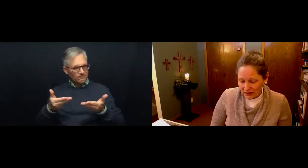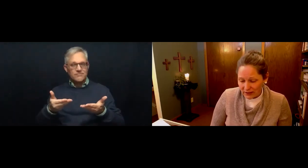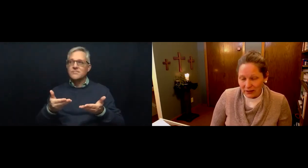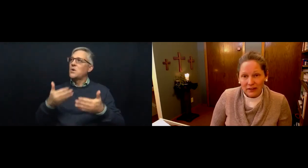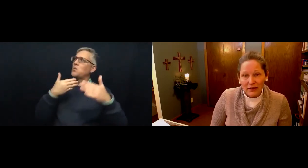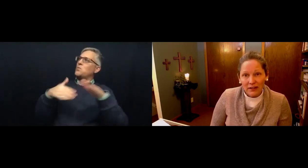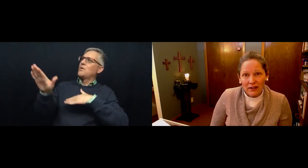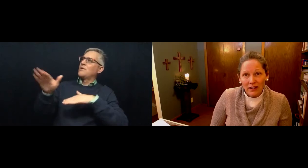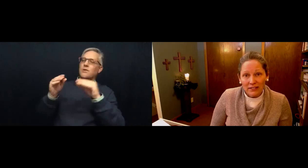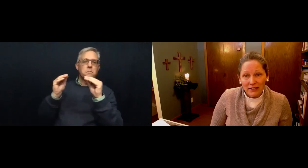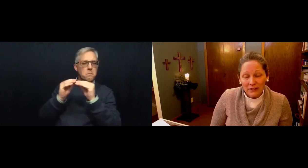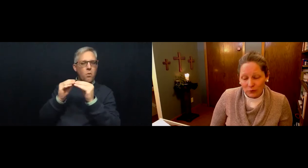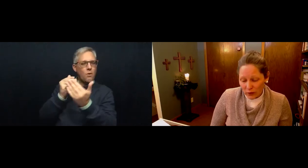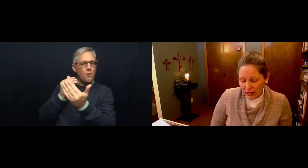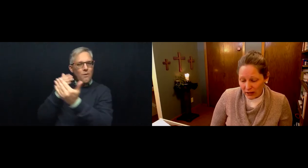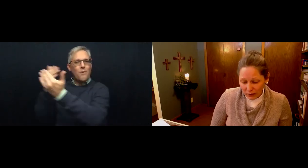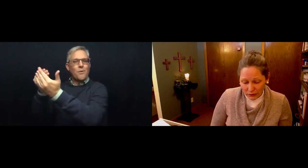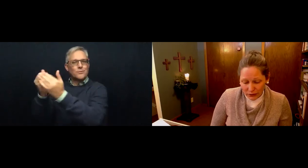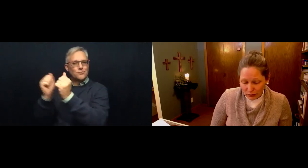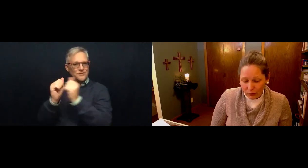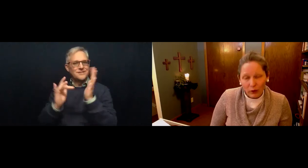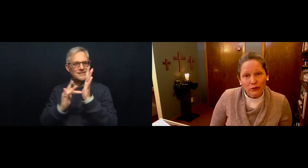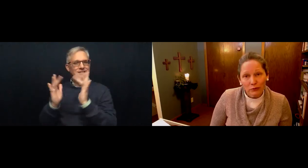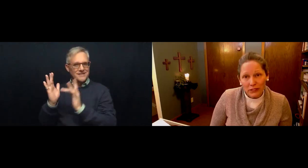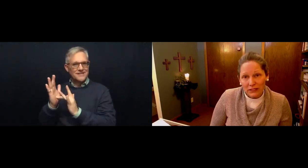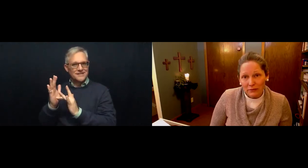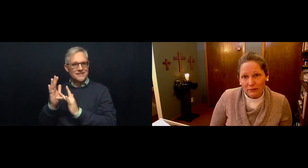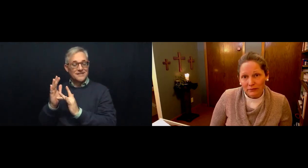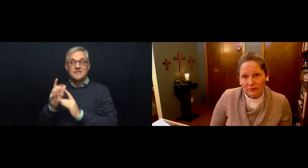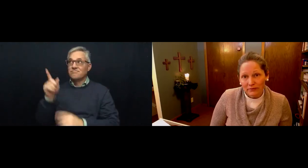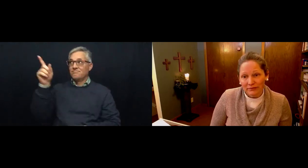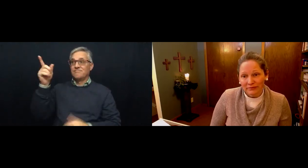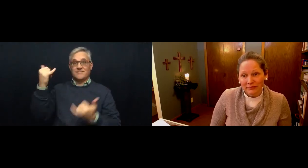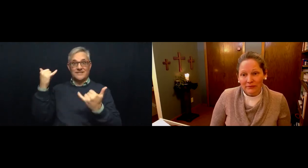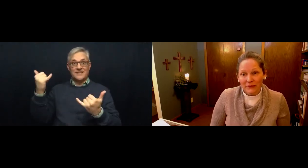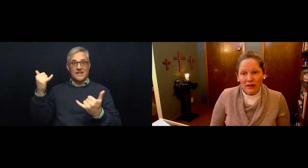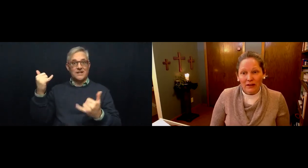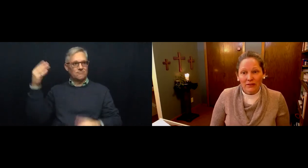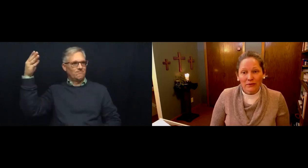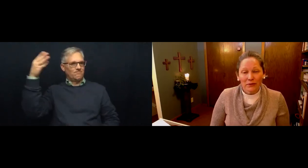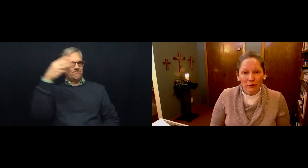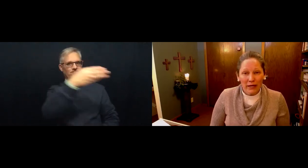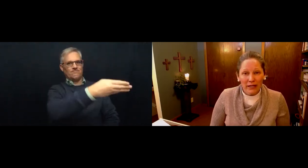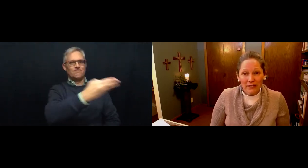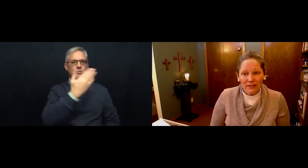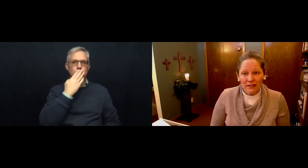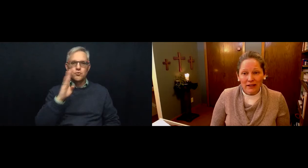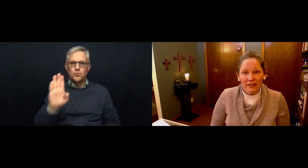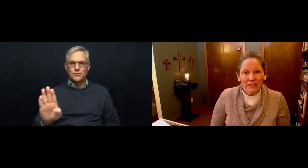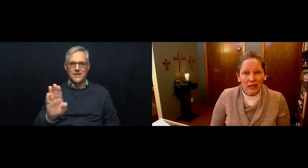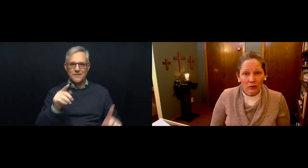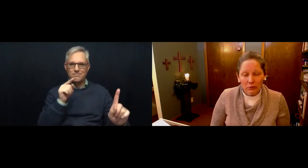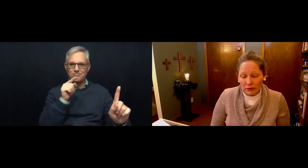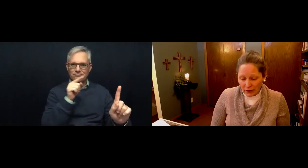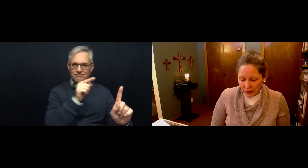Jesus as his way goes toward Jerusalem and those great